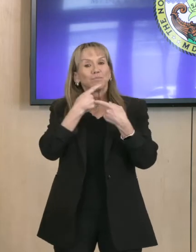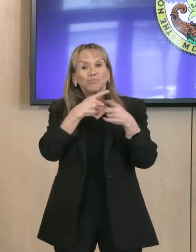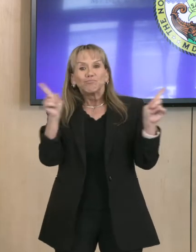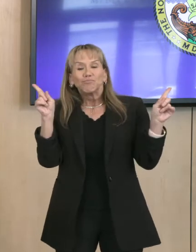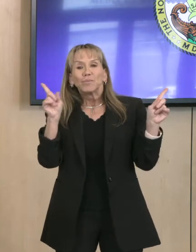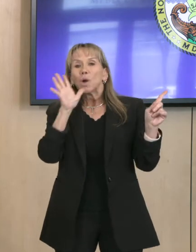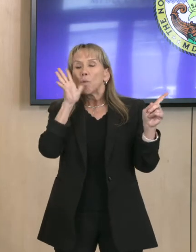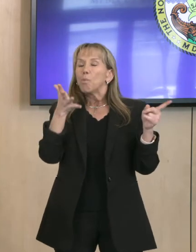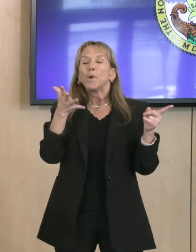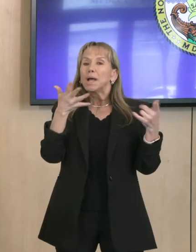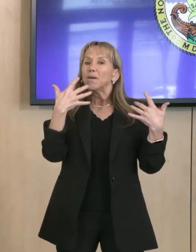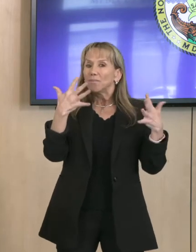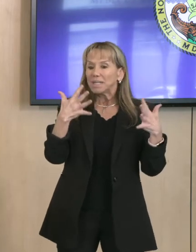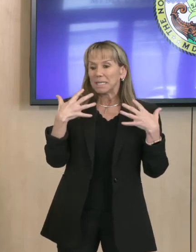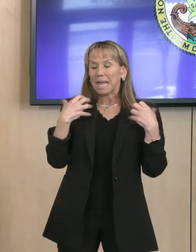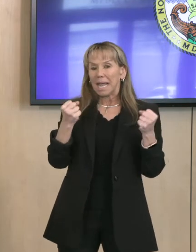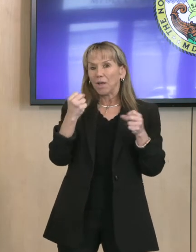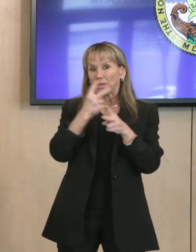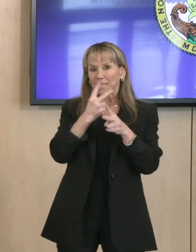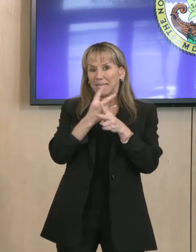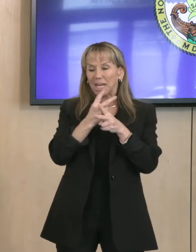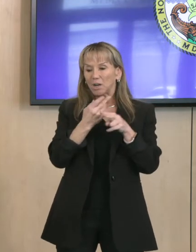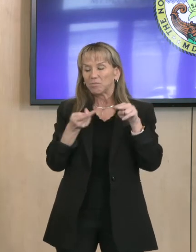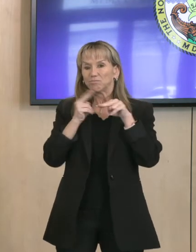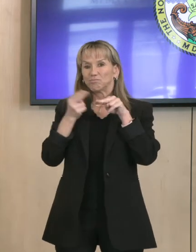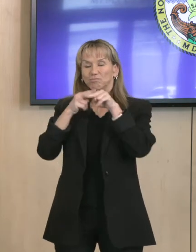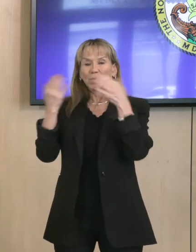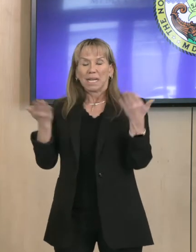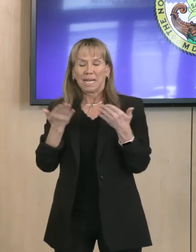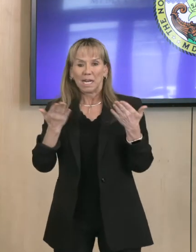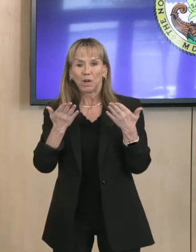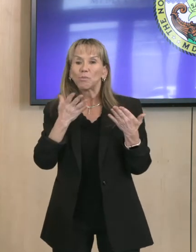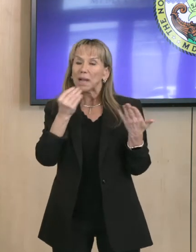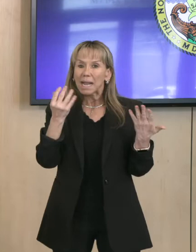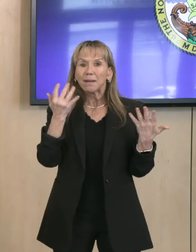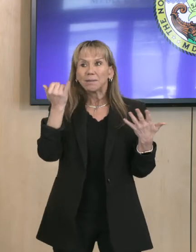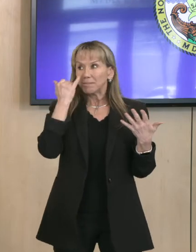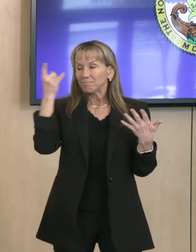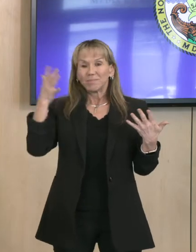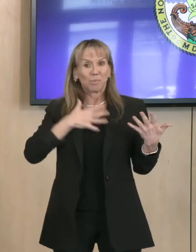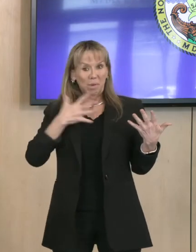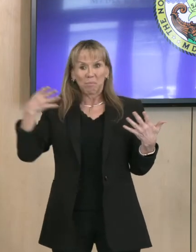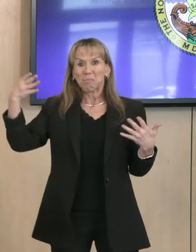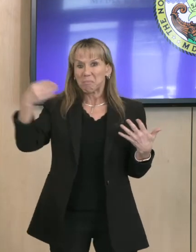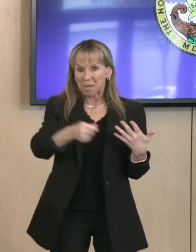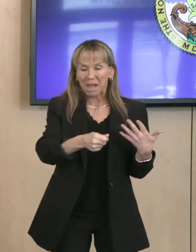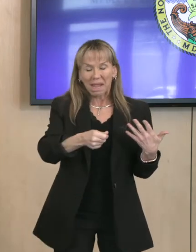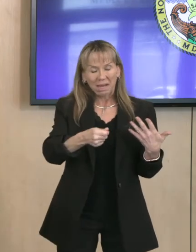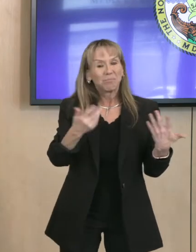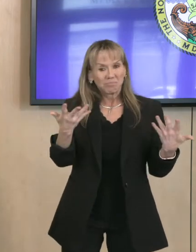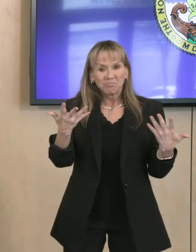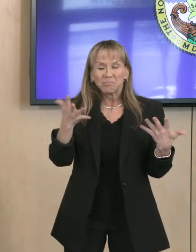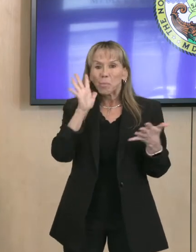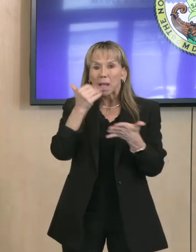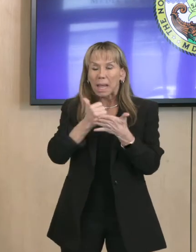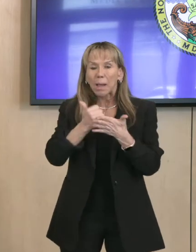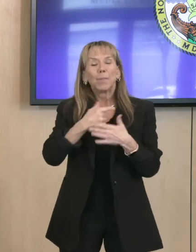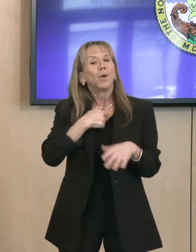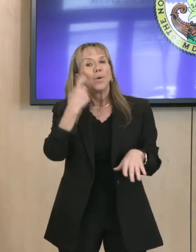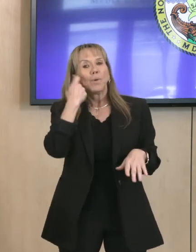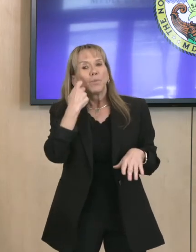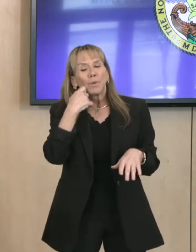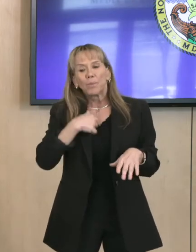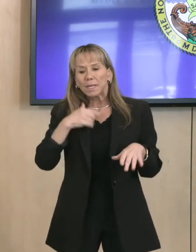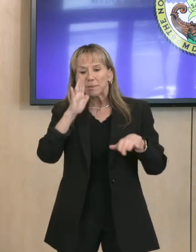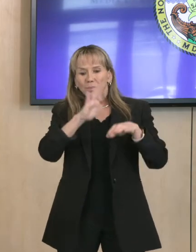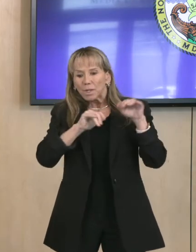expand healthcare capacity in our state. That has the added benefit if he's willing to pay those folks. We have previously called upon San